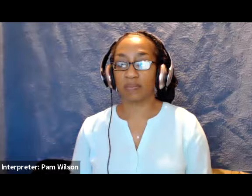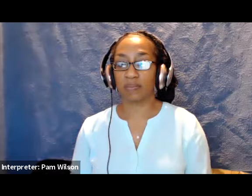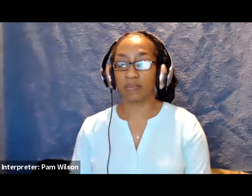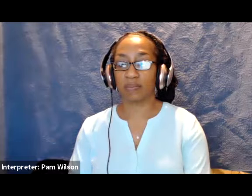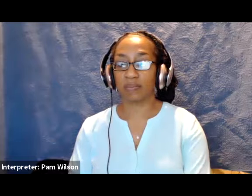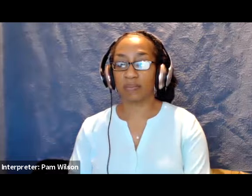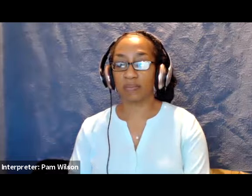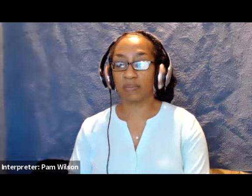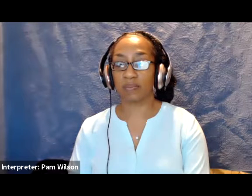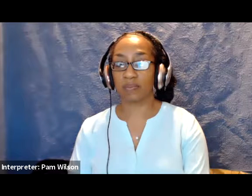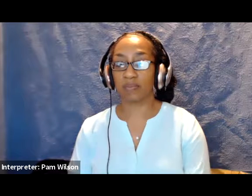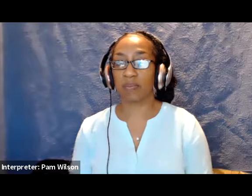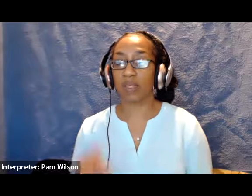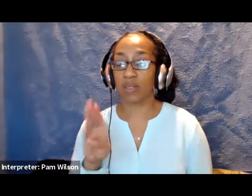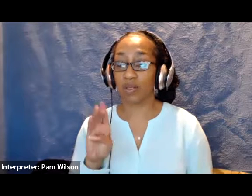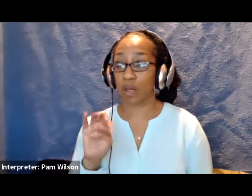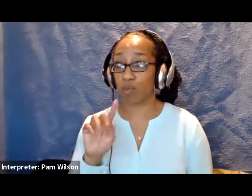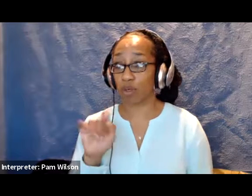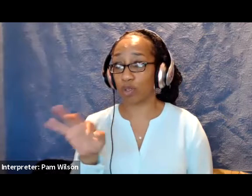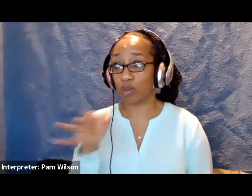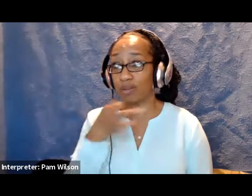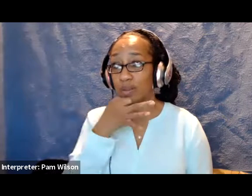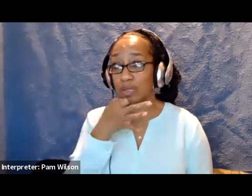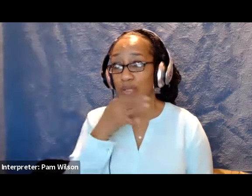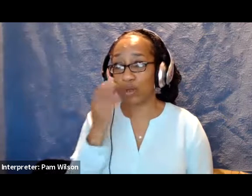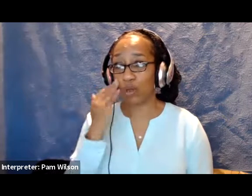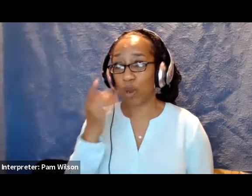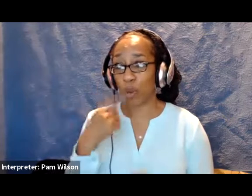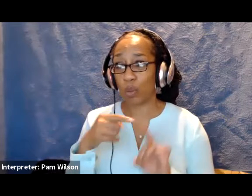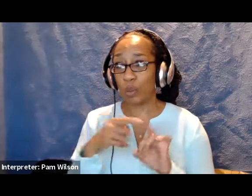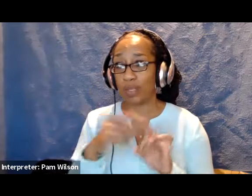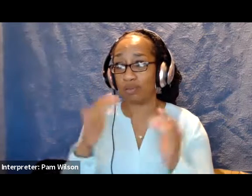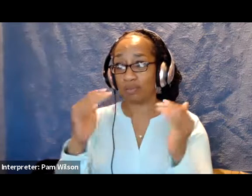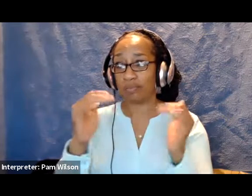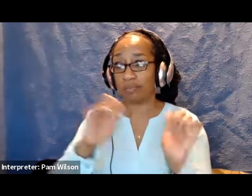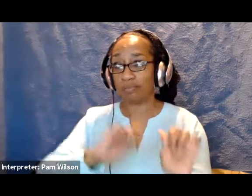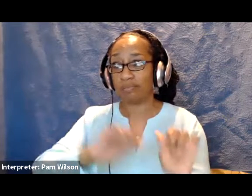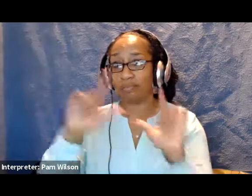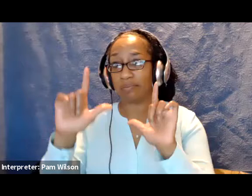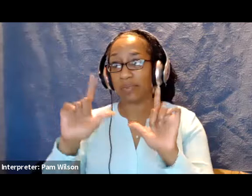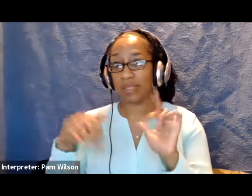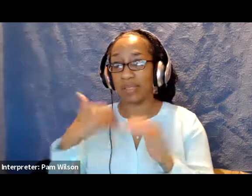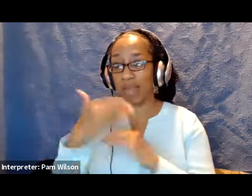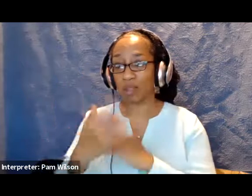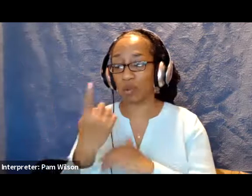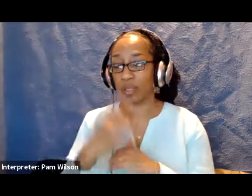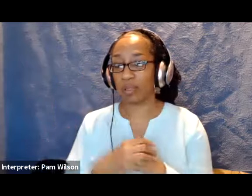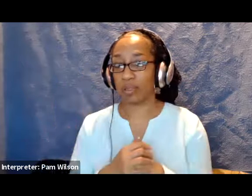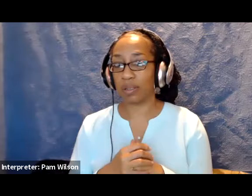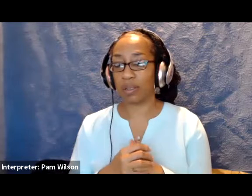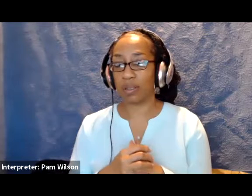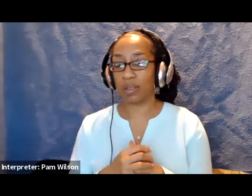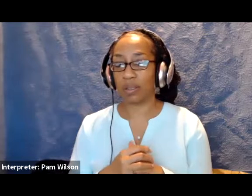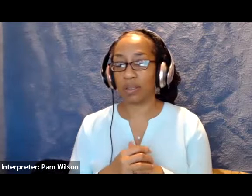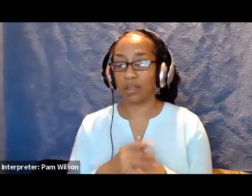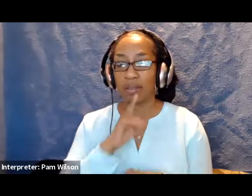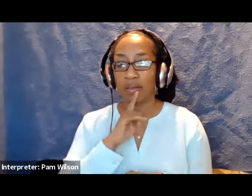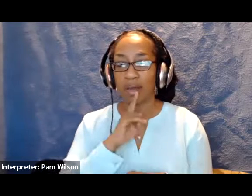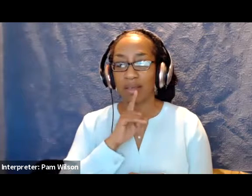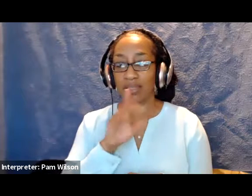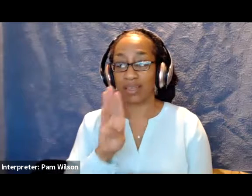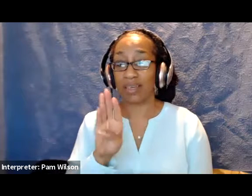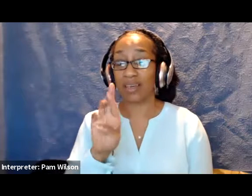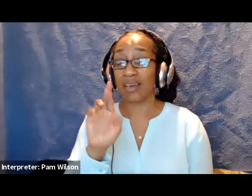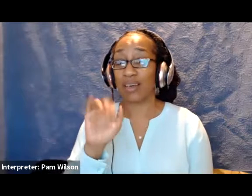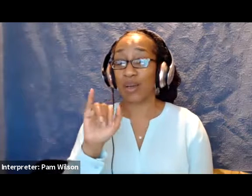And then Brooke, you're the expert at this, so you'll know when to go on to the next question. Actually, Brittany, that's the expert.